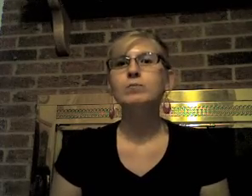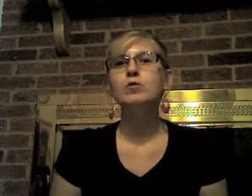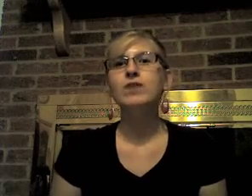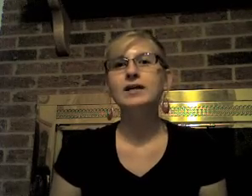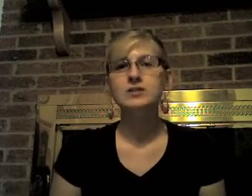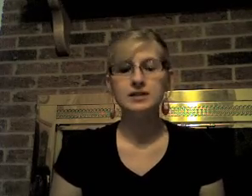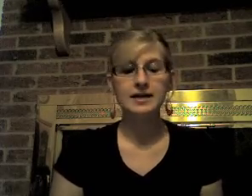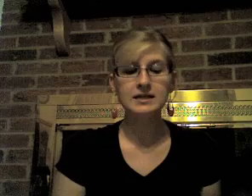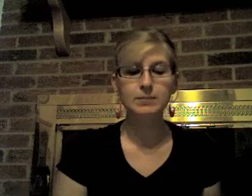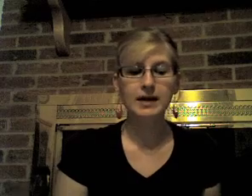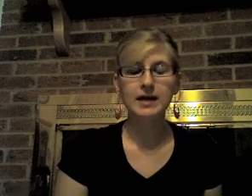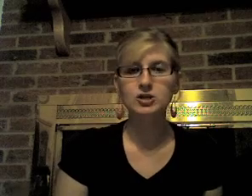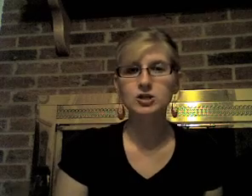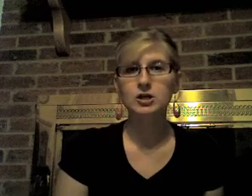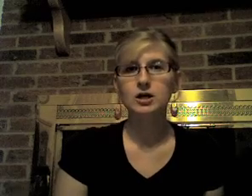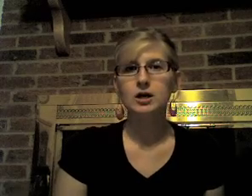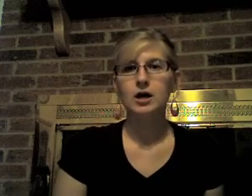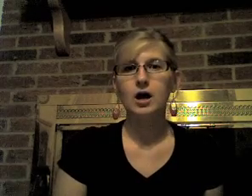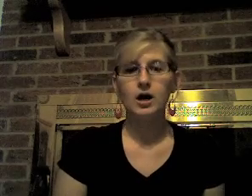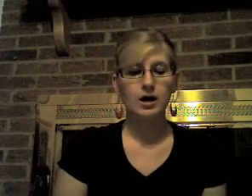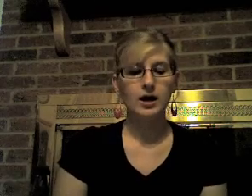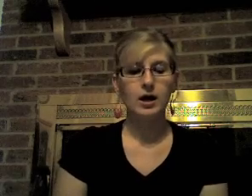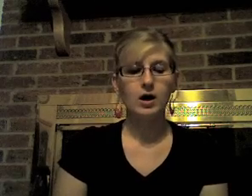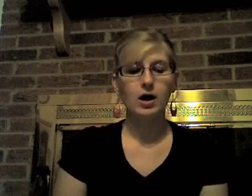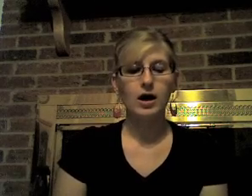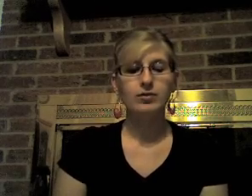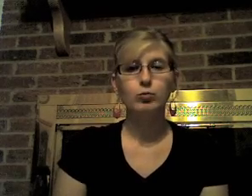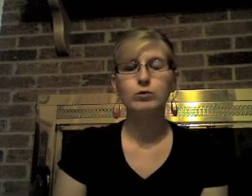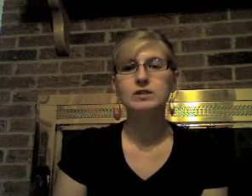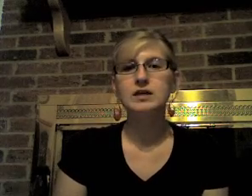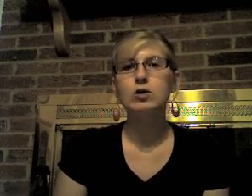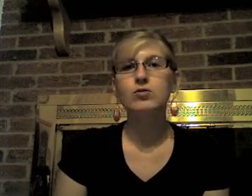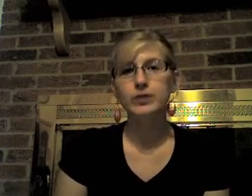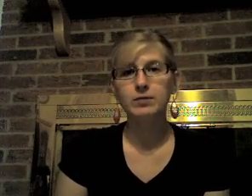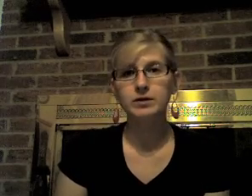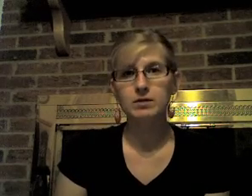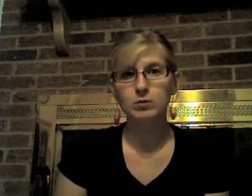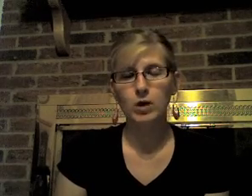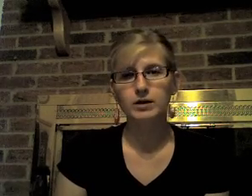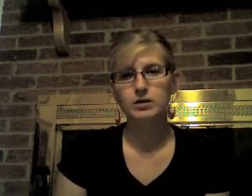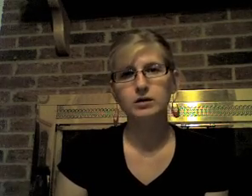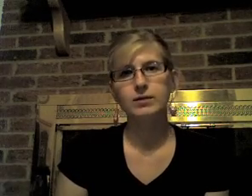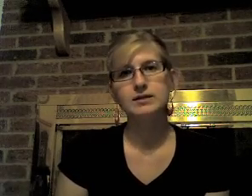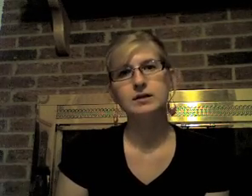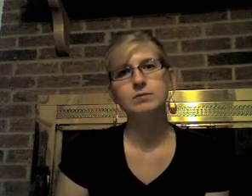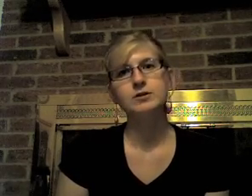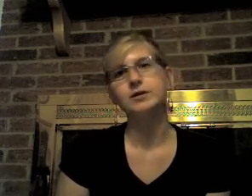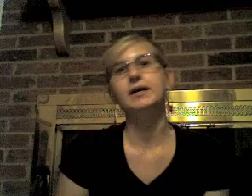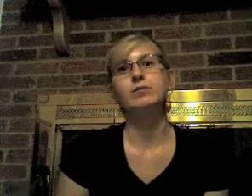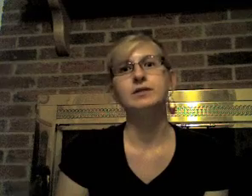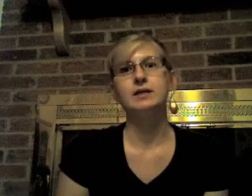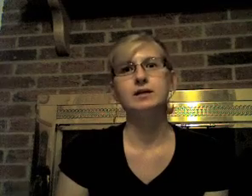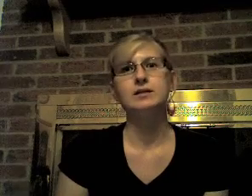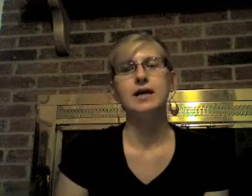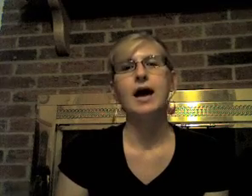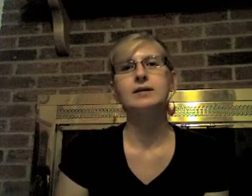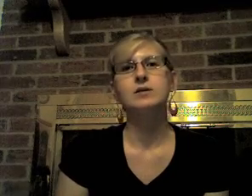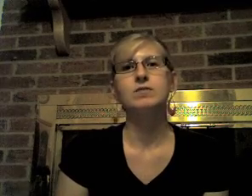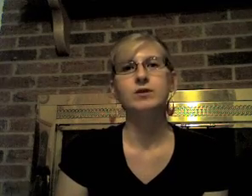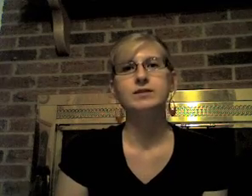move on to the next page, we will start over again with number 1. Otherwise the numbers are going to get ridiculously high and it's going to be very